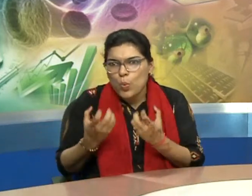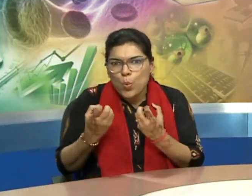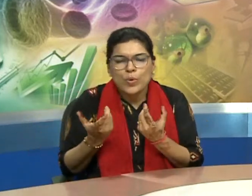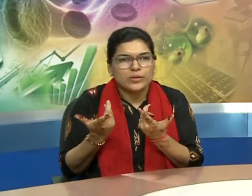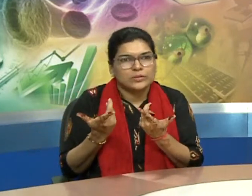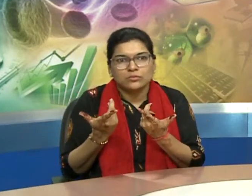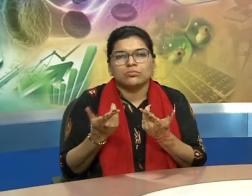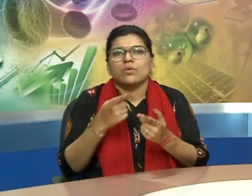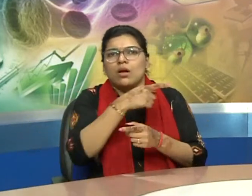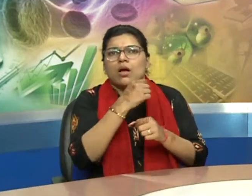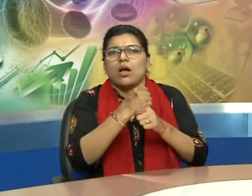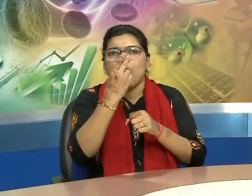lended